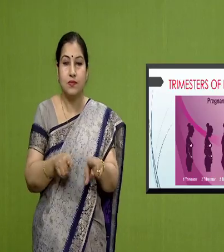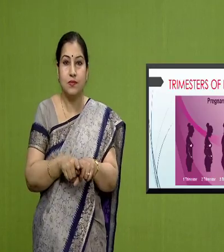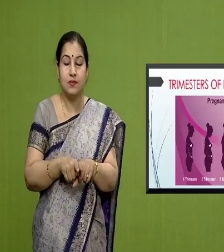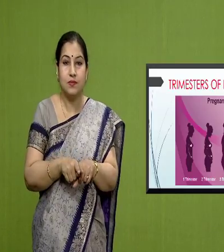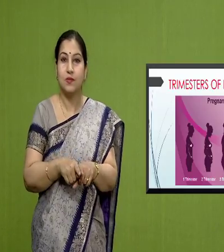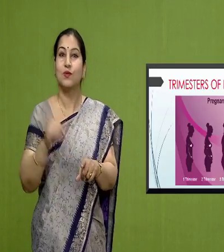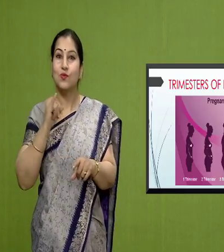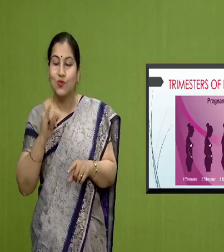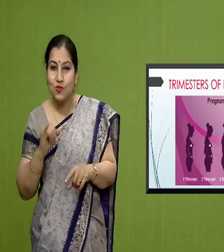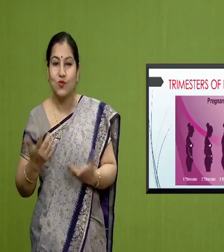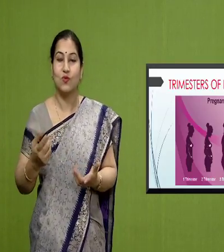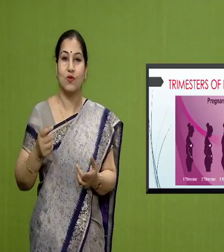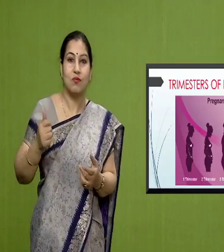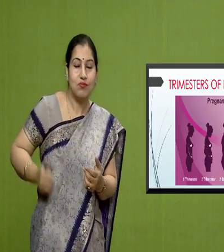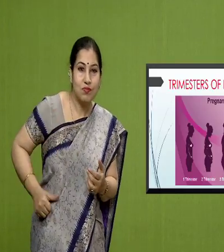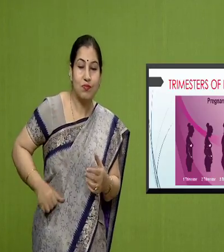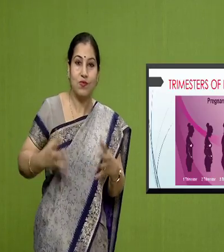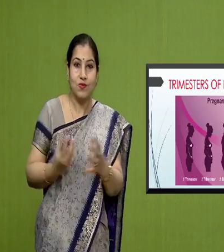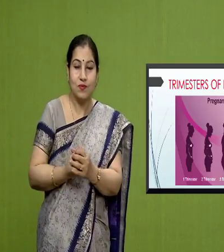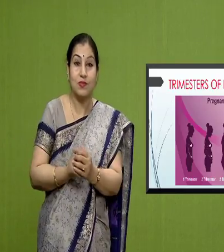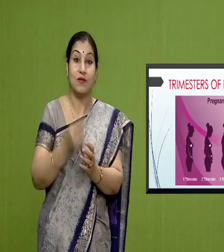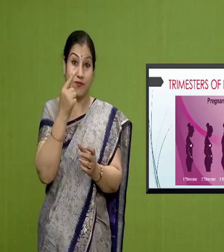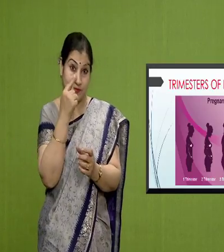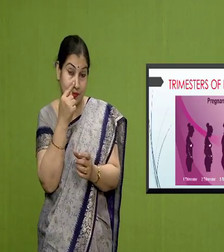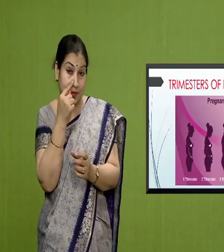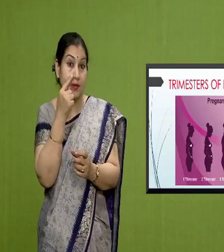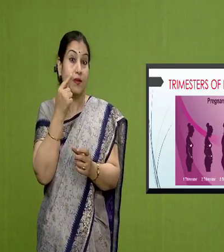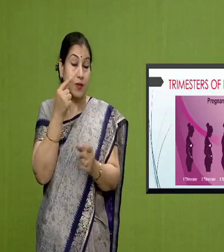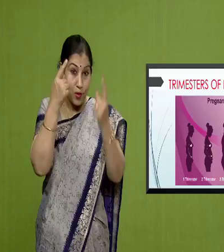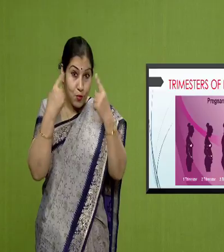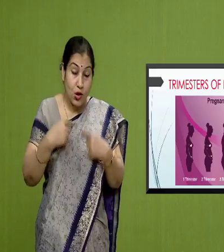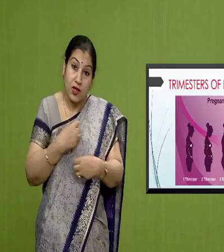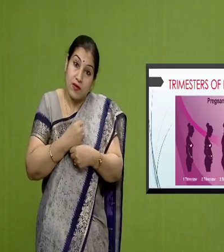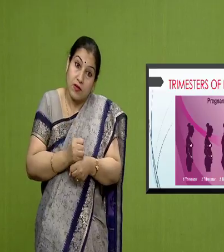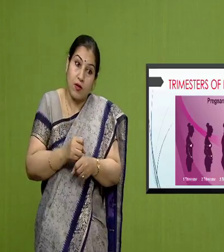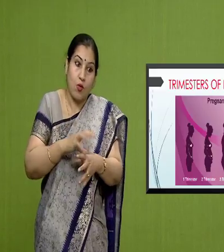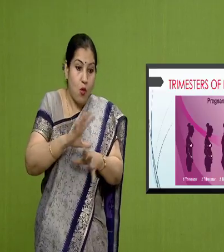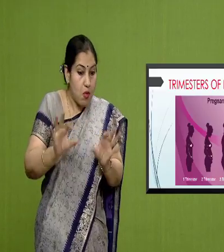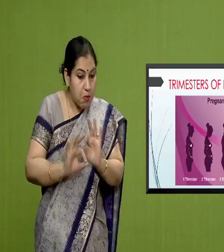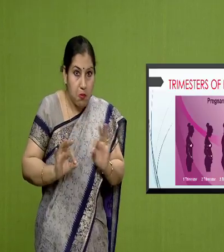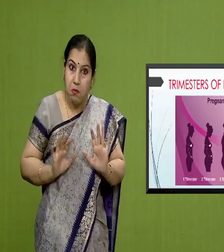Reproductive organs according to gender also become distinct.